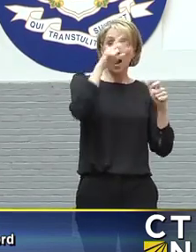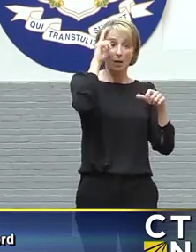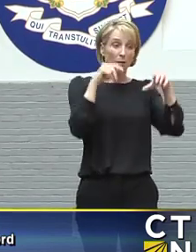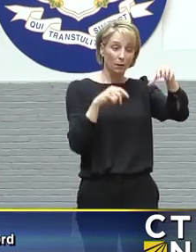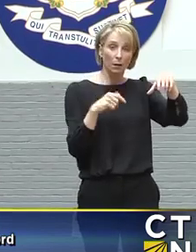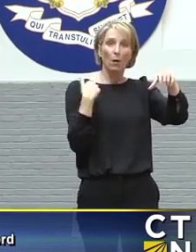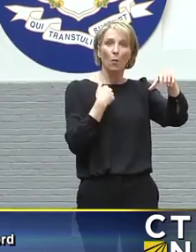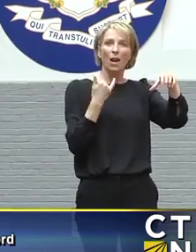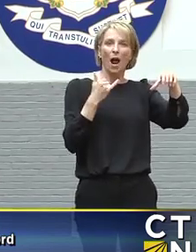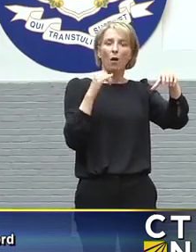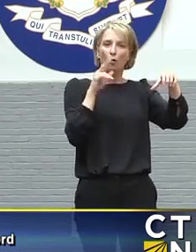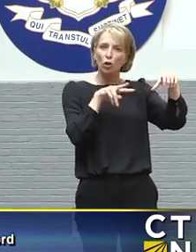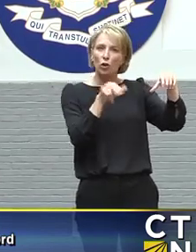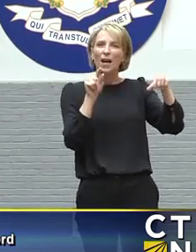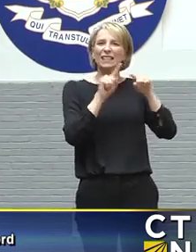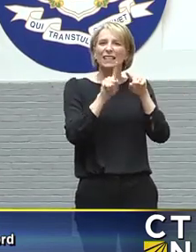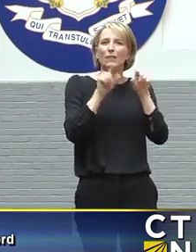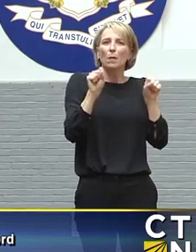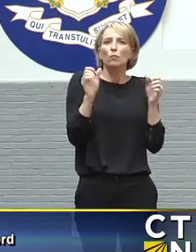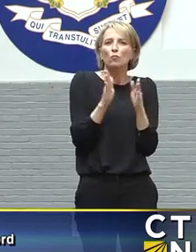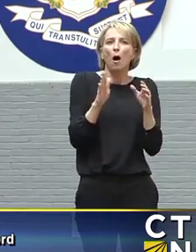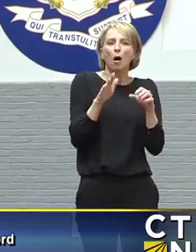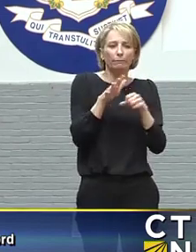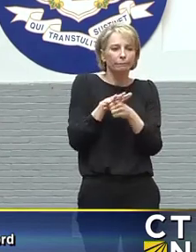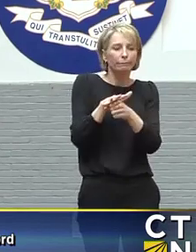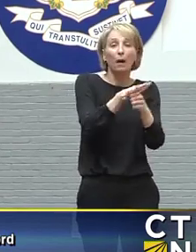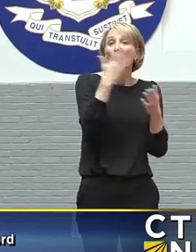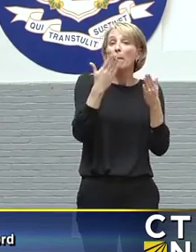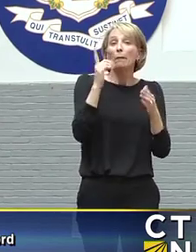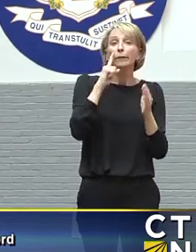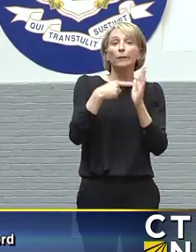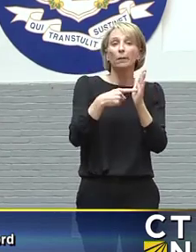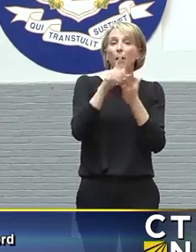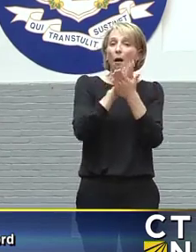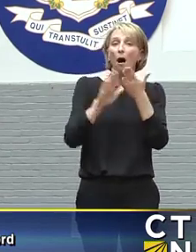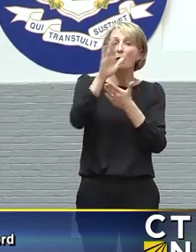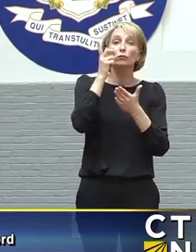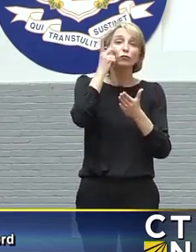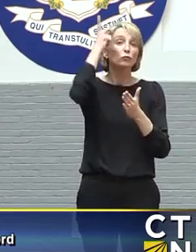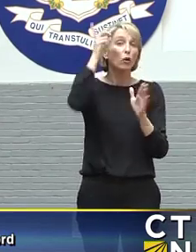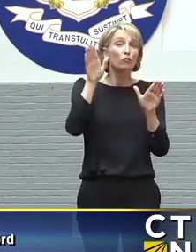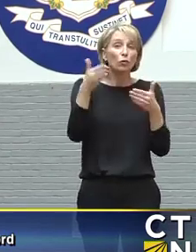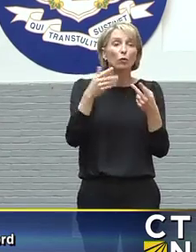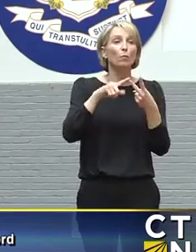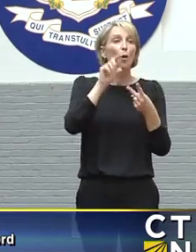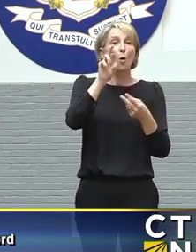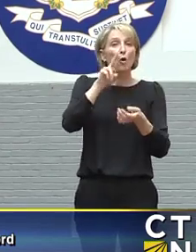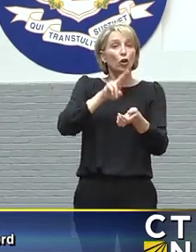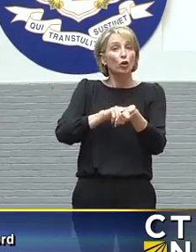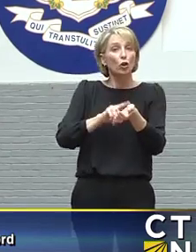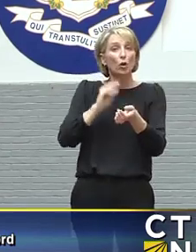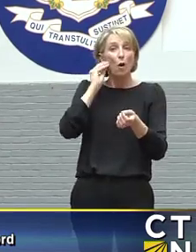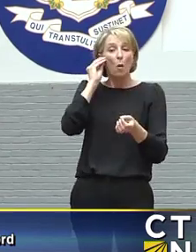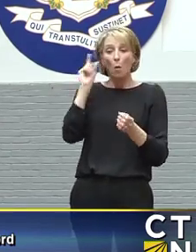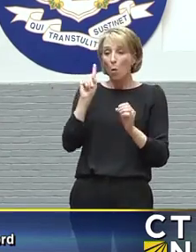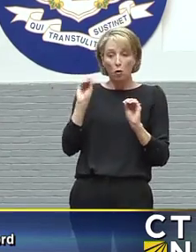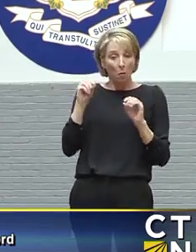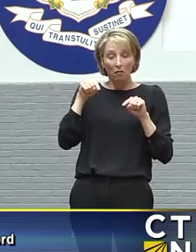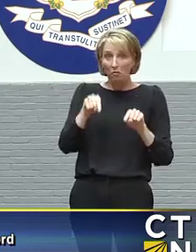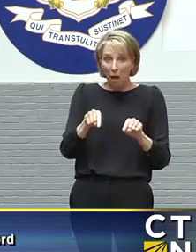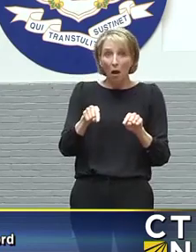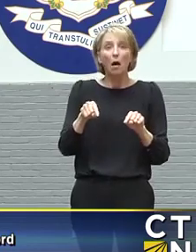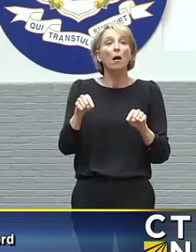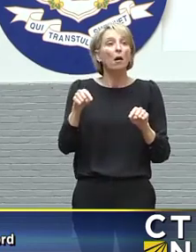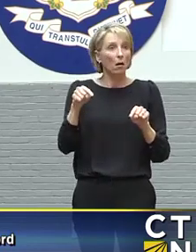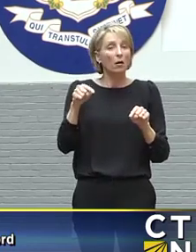able to retrofit them. That could be everything from a dormitory room to a nursing home that's unoccupied. We've had a couple of